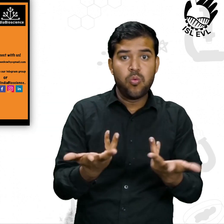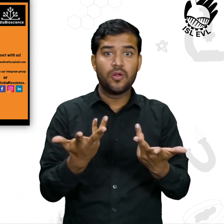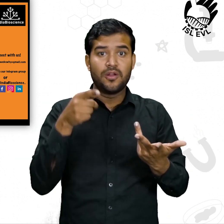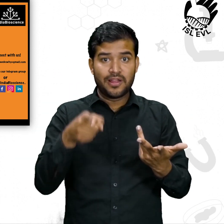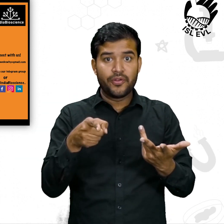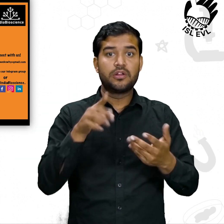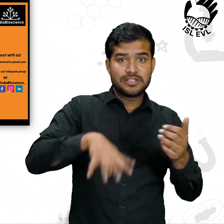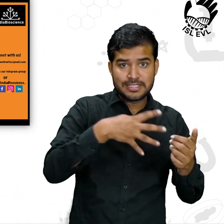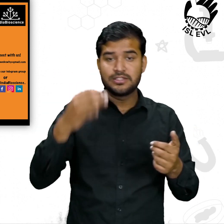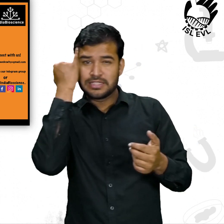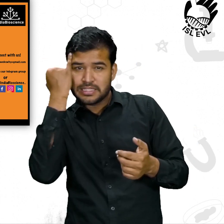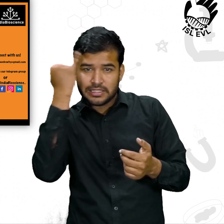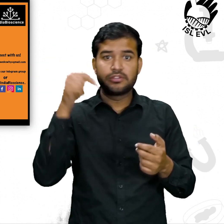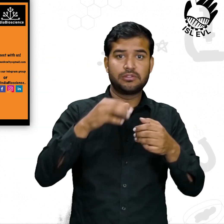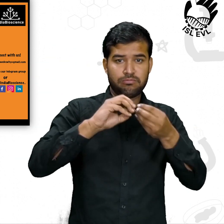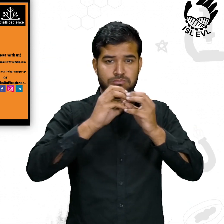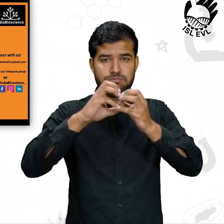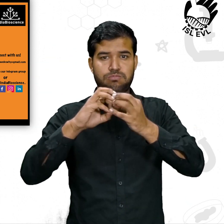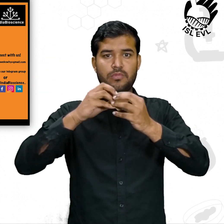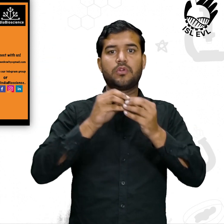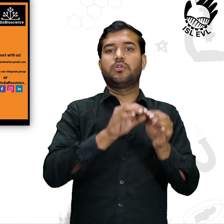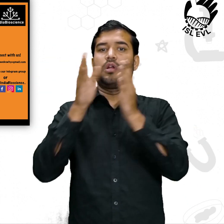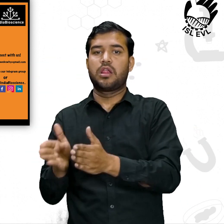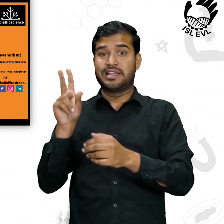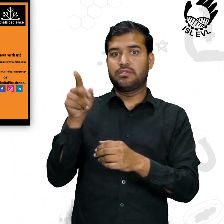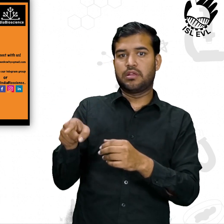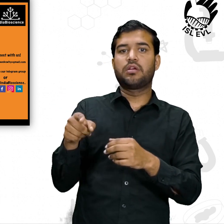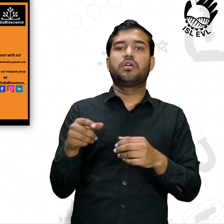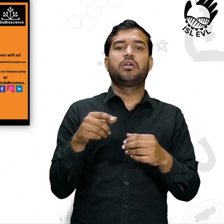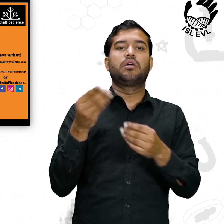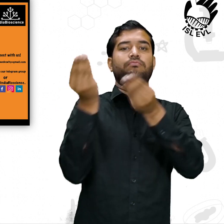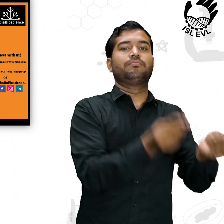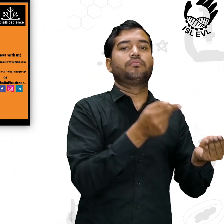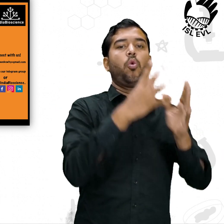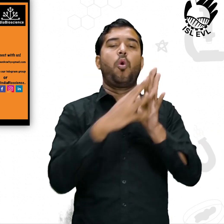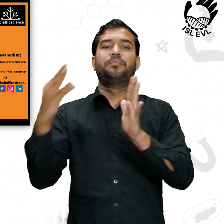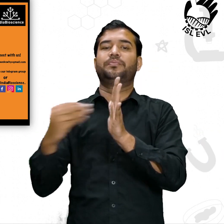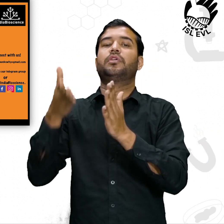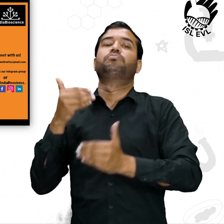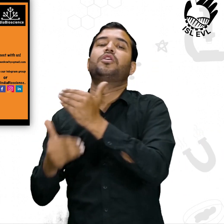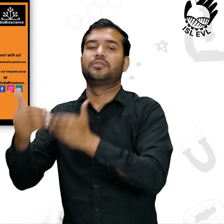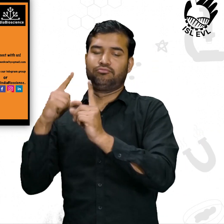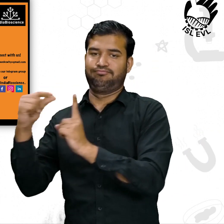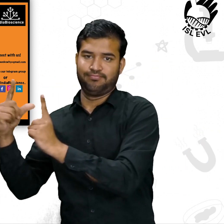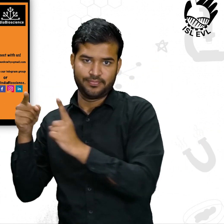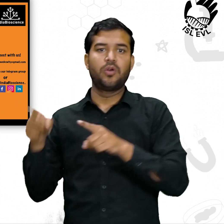plan. So, in a way, we can compare them like the making of a building. The architect gives the plan for